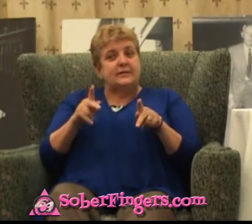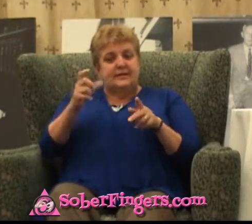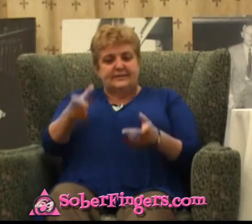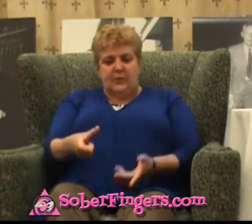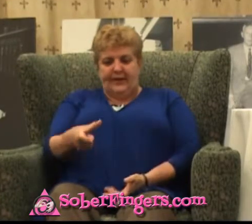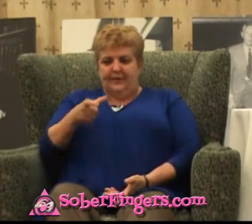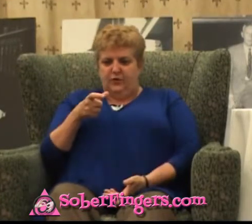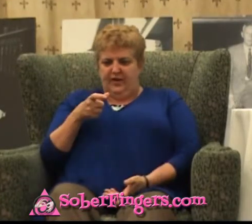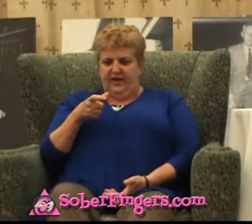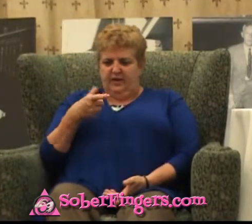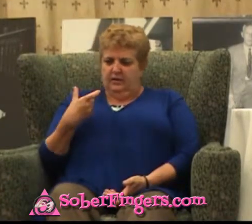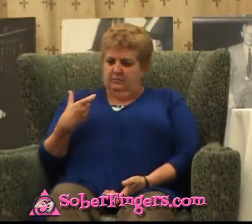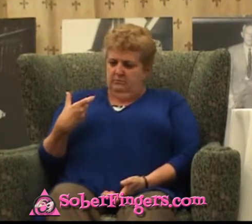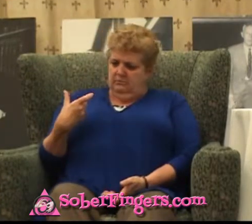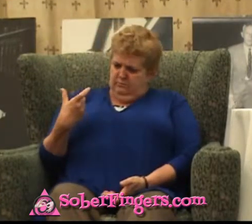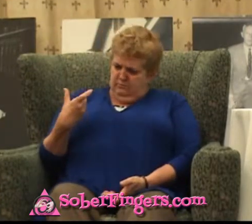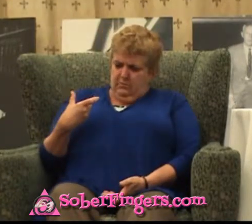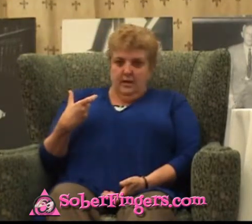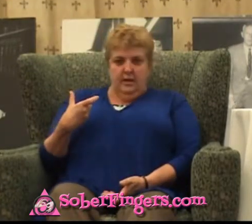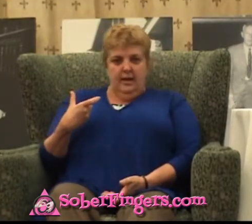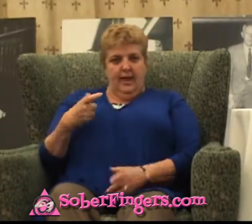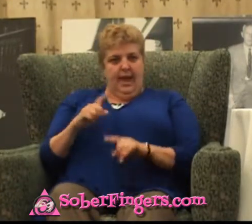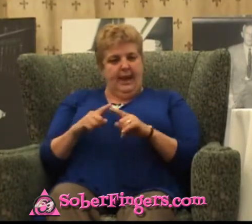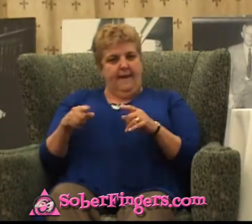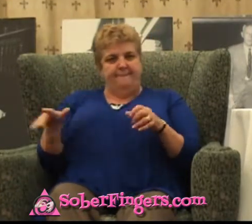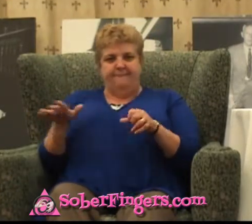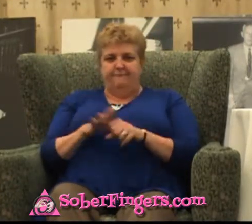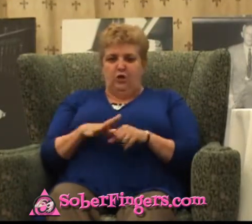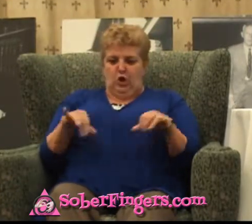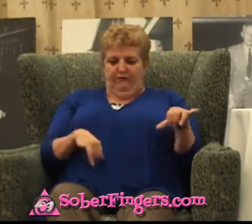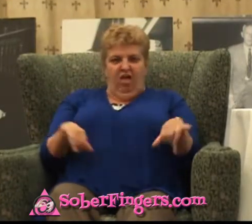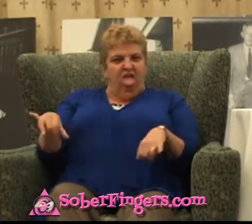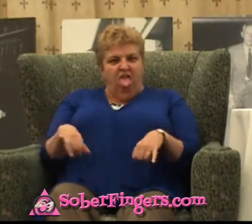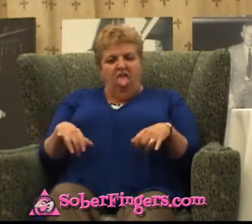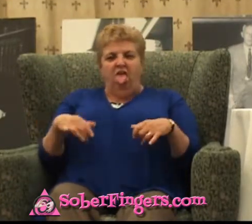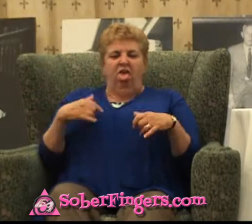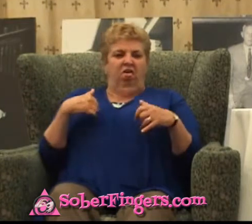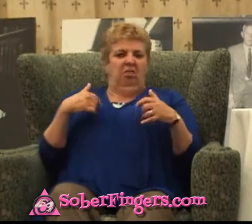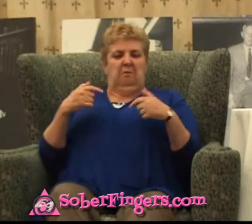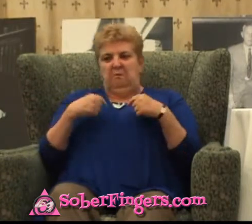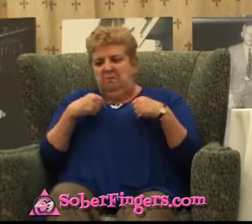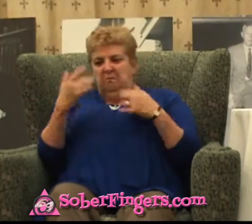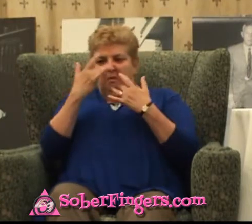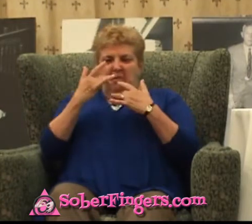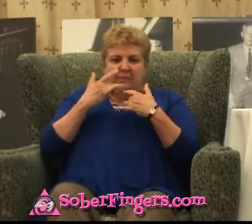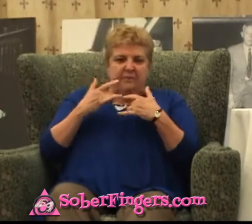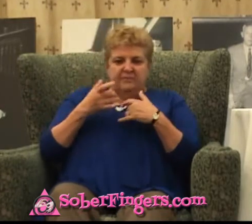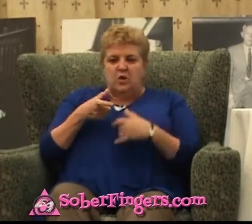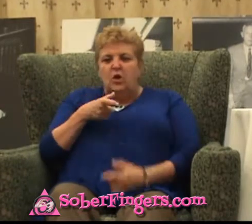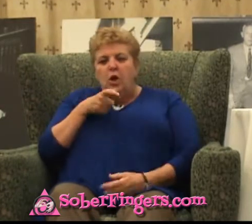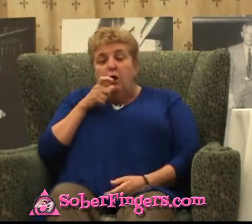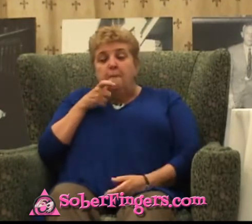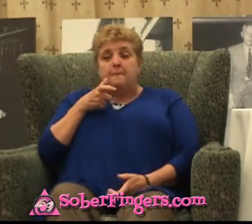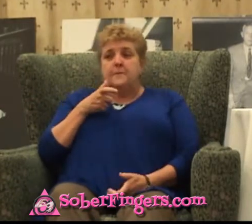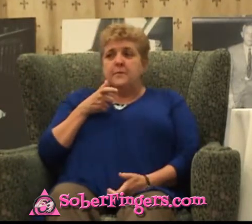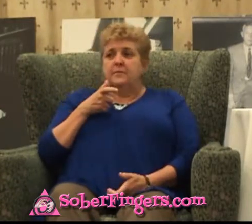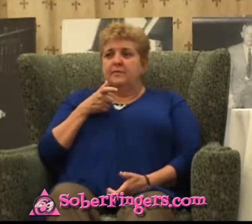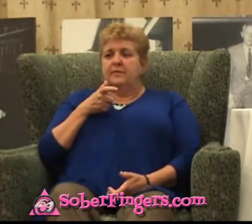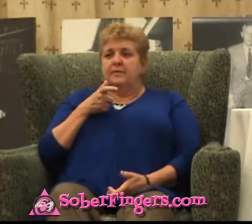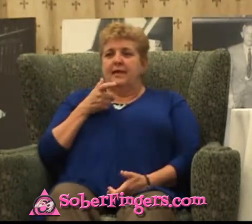drink. I'm full of self-centered fear and self-pity. I take a sip. I get that alcohol into my system. I know now I have an allergy to that